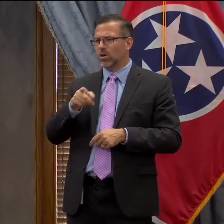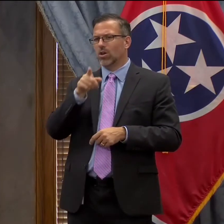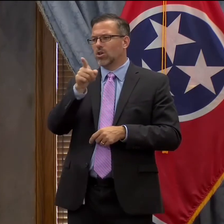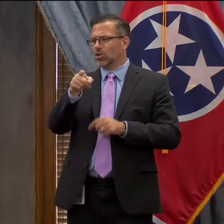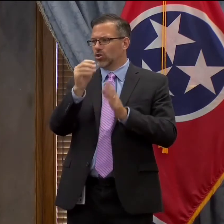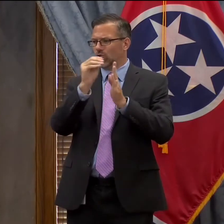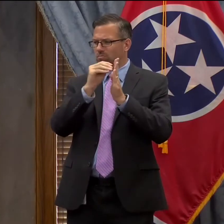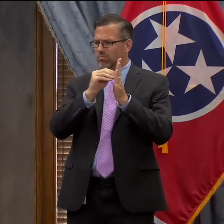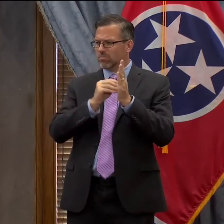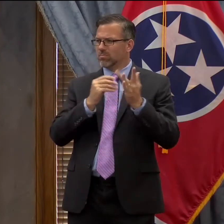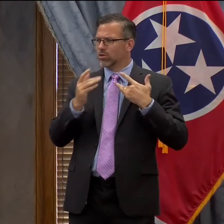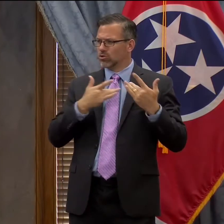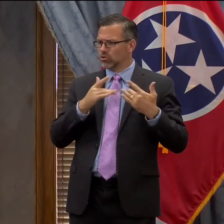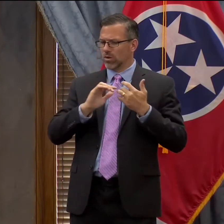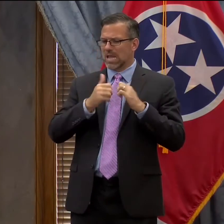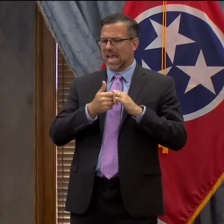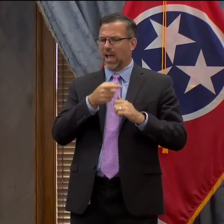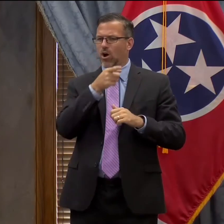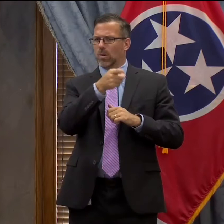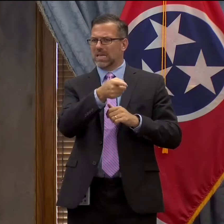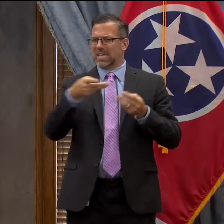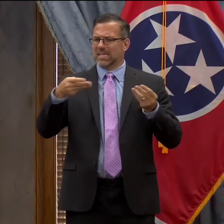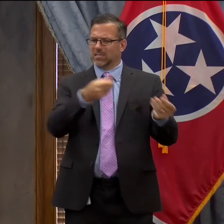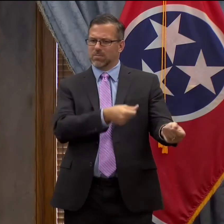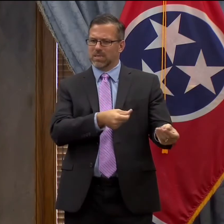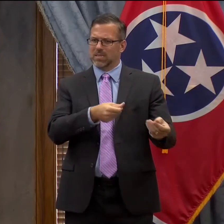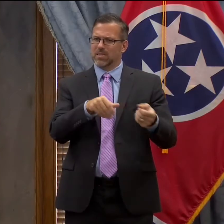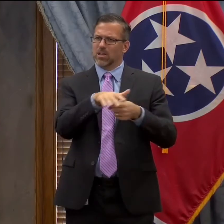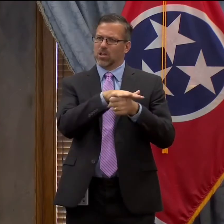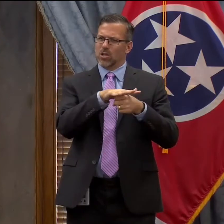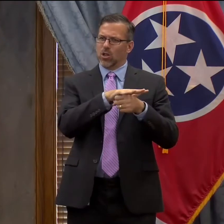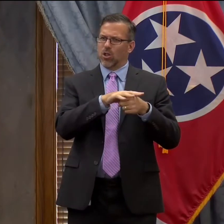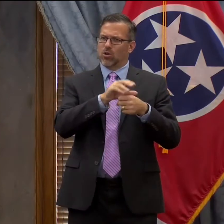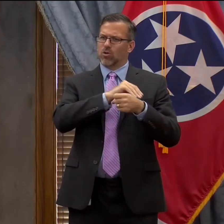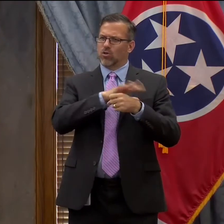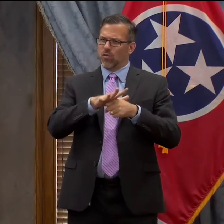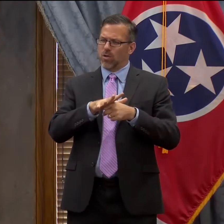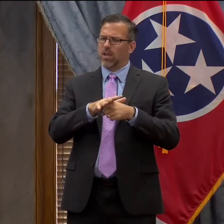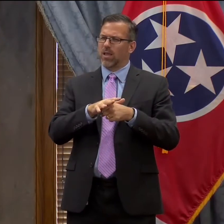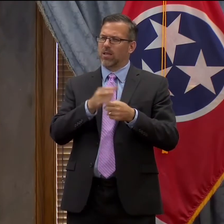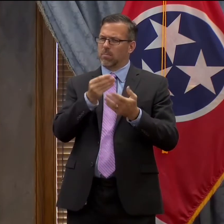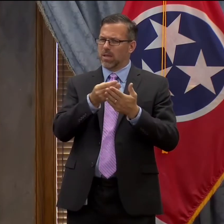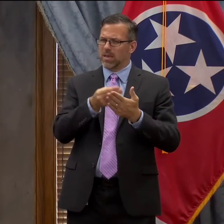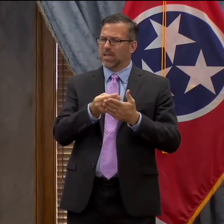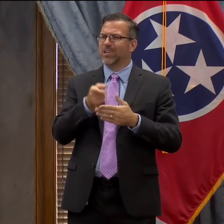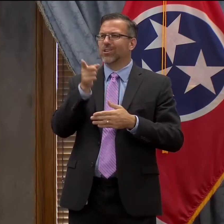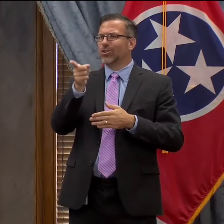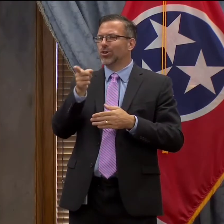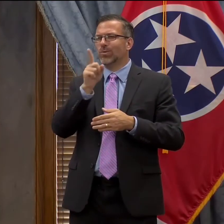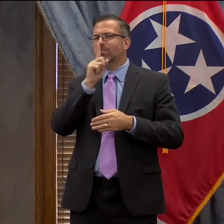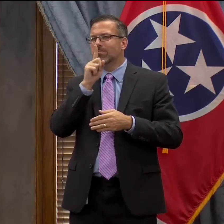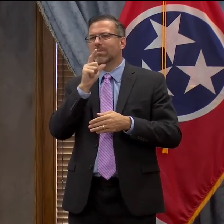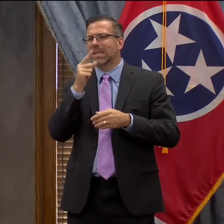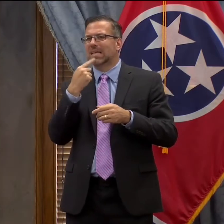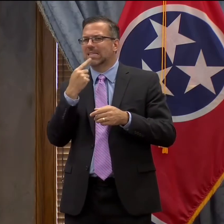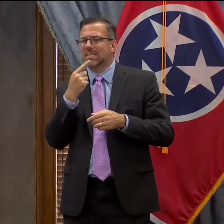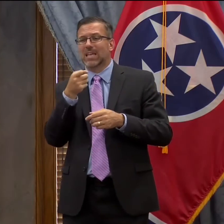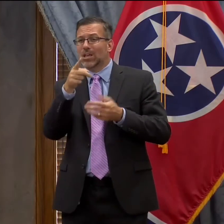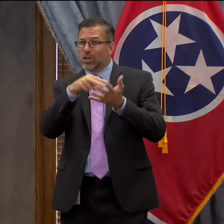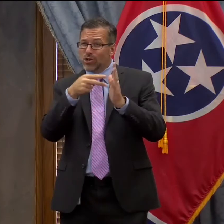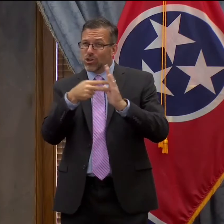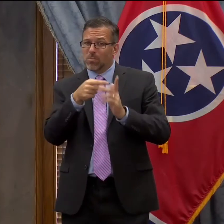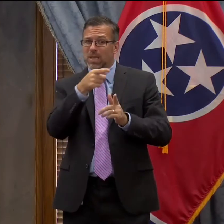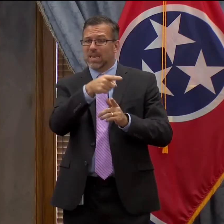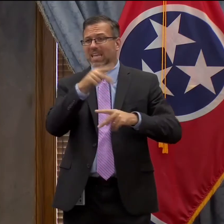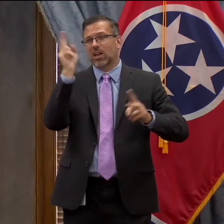prioritized federal coronavirus relief spending. You don't say this, but would you classify that as fiscal